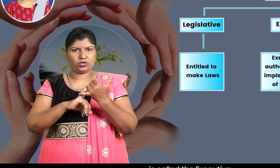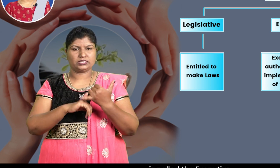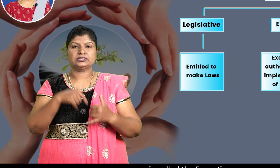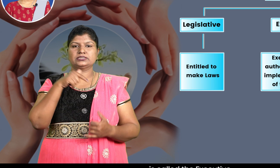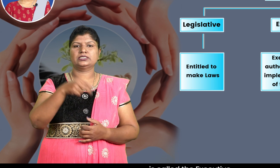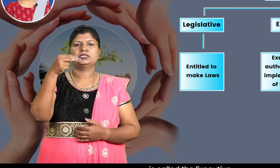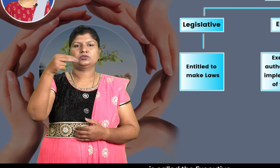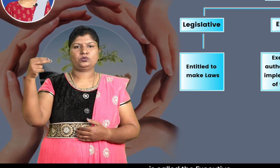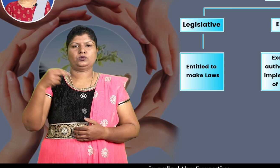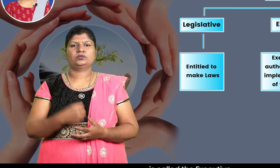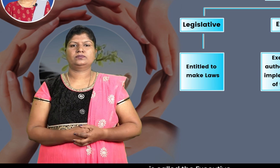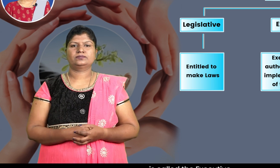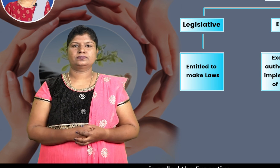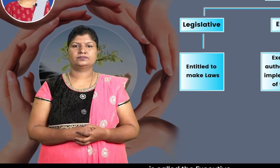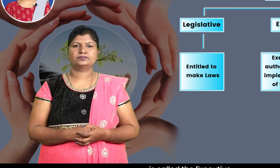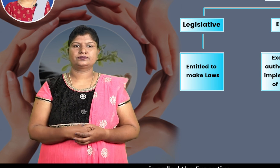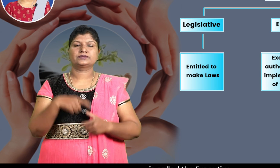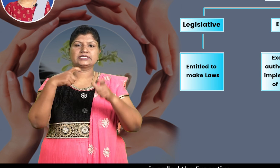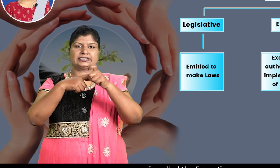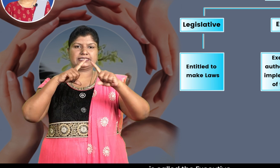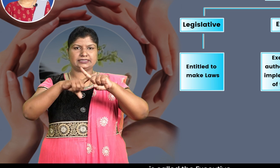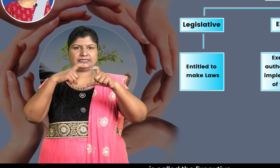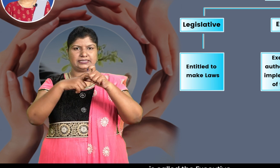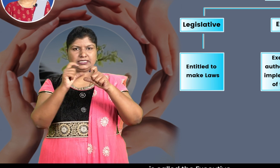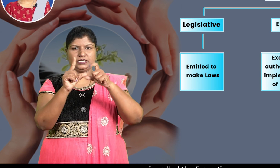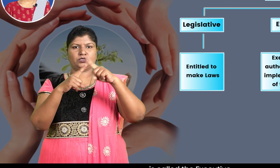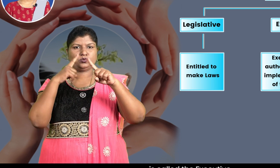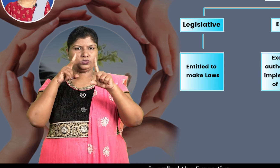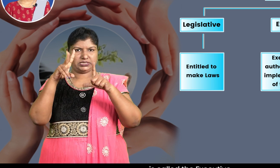is called the executive.